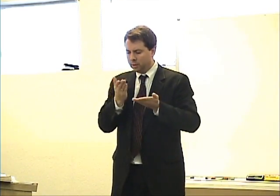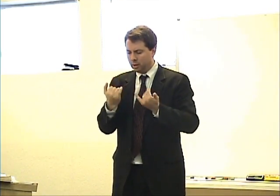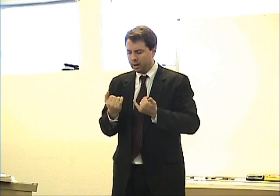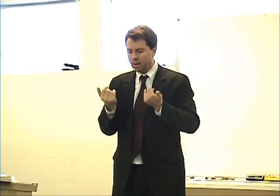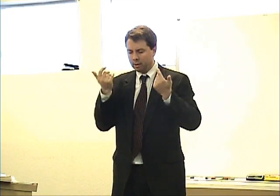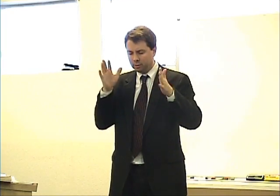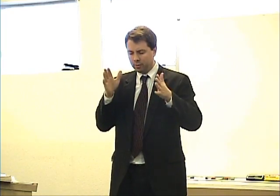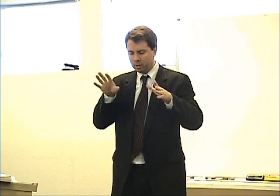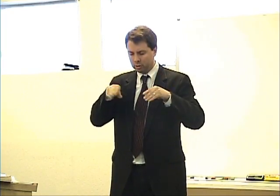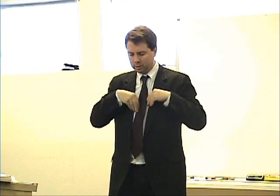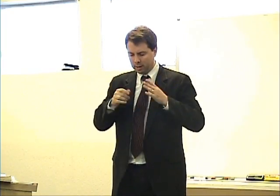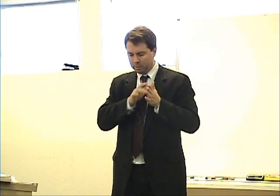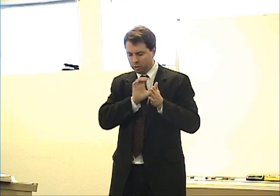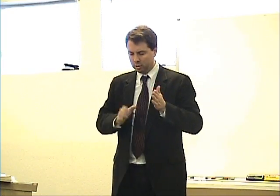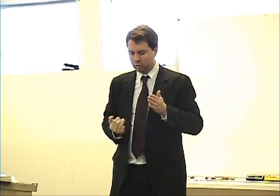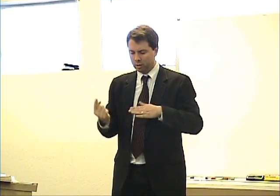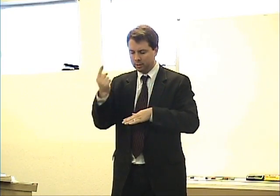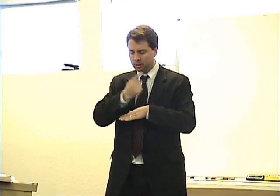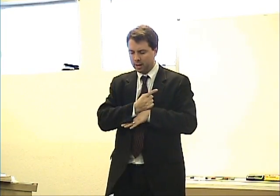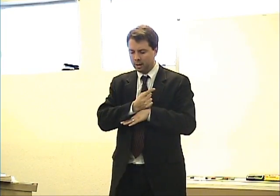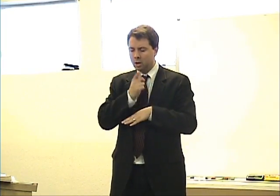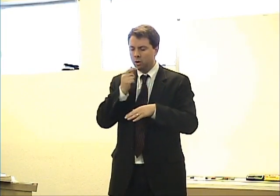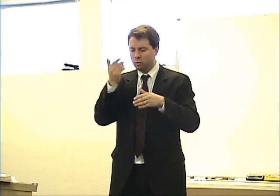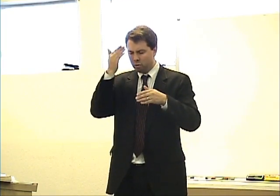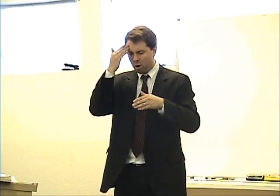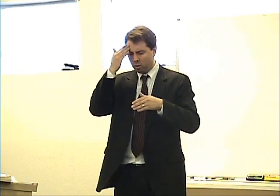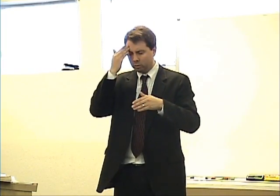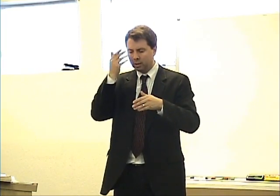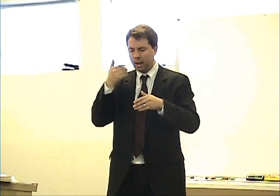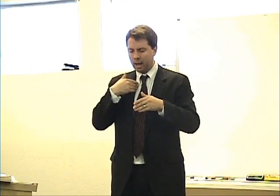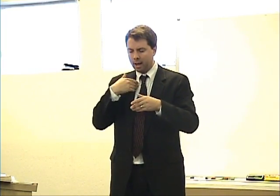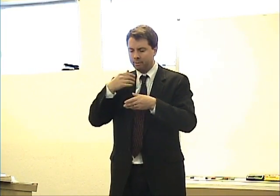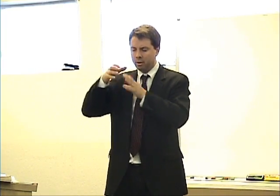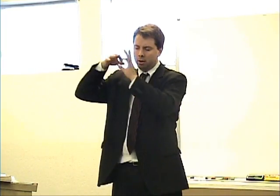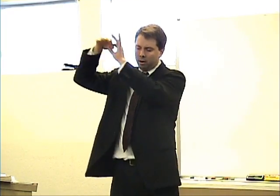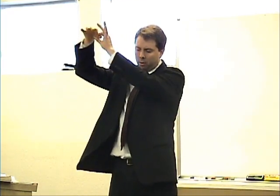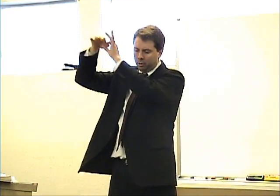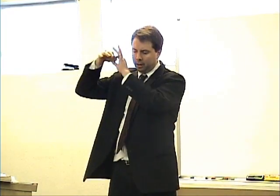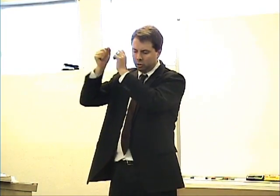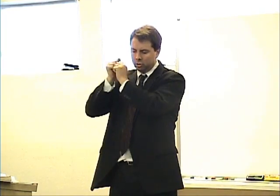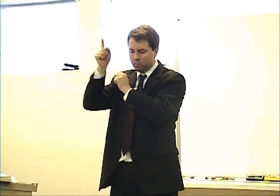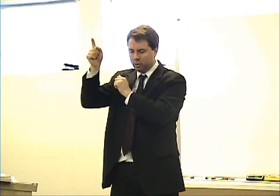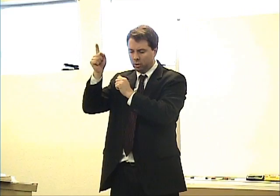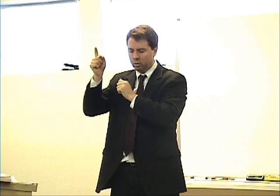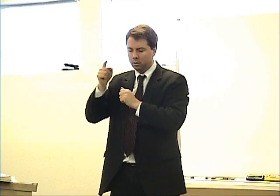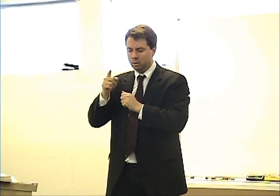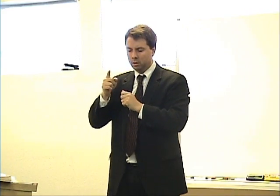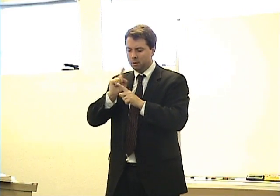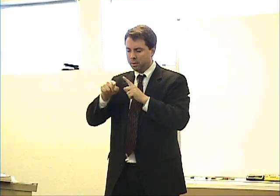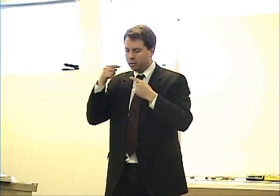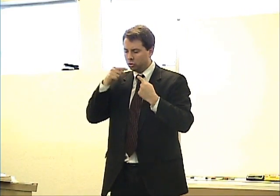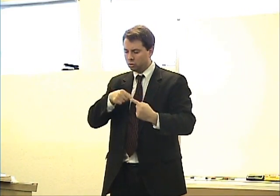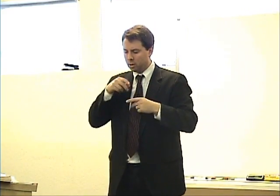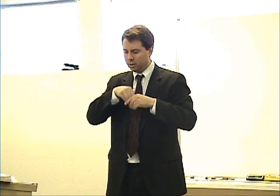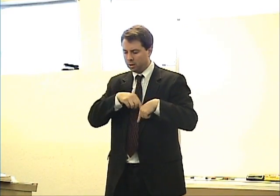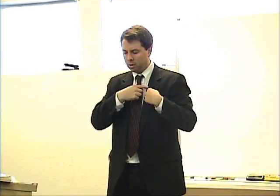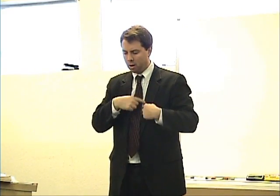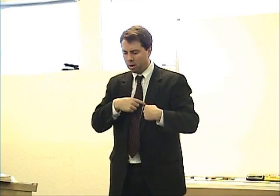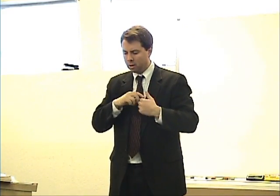here now, has finished, accepted Jesus Christ today, who knows they have a relationship with you, but is struggling in their heart.